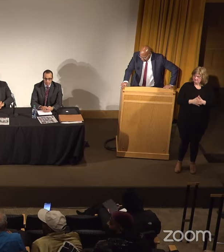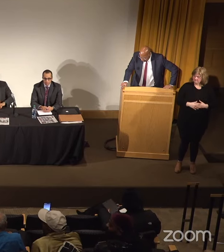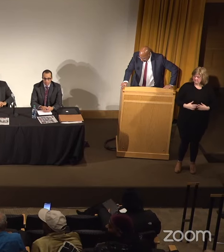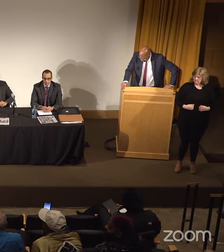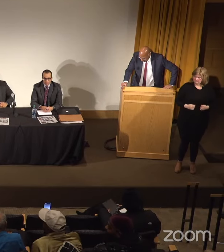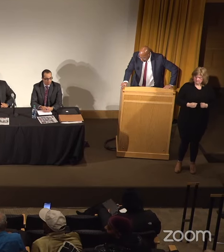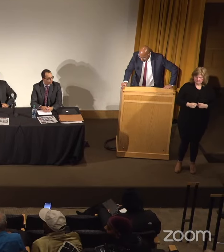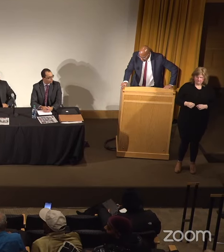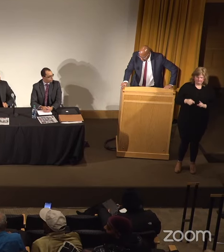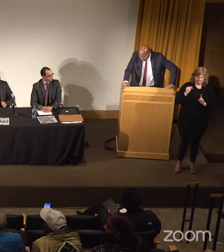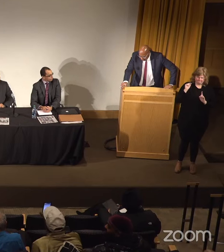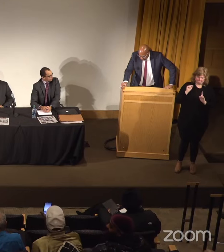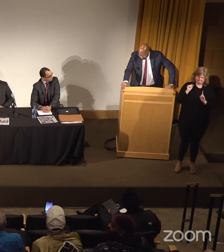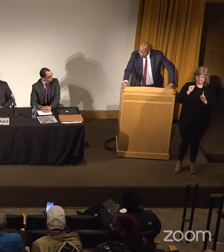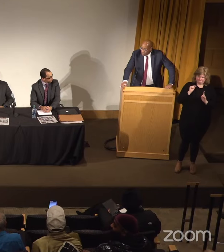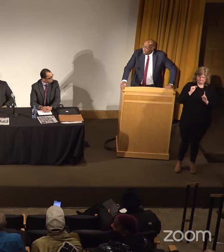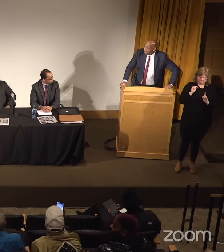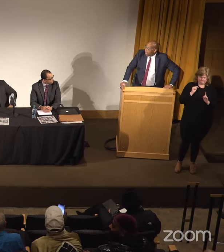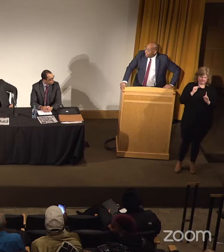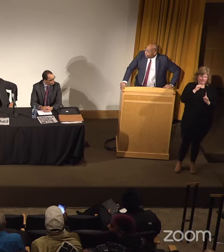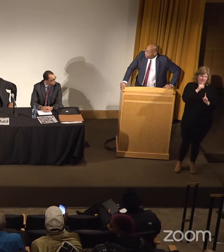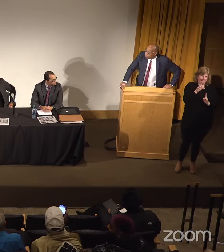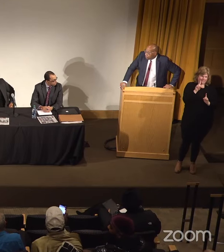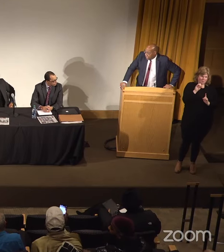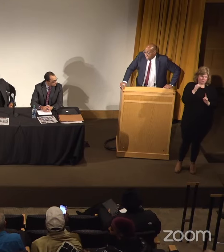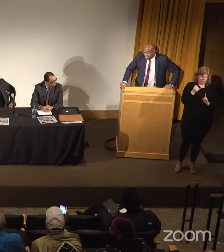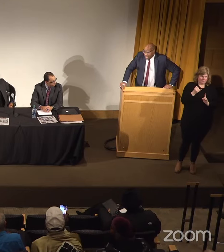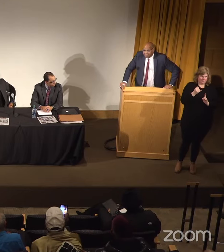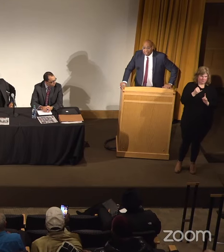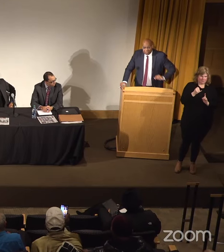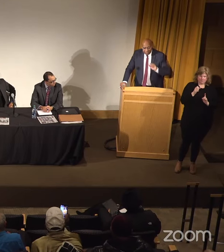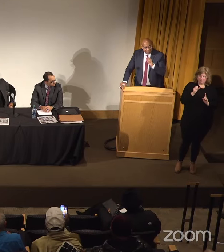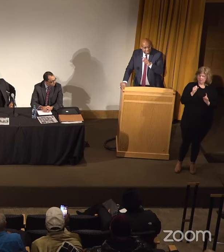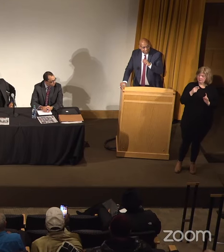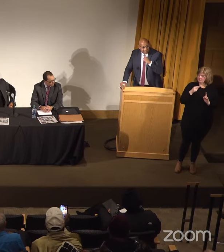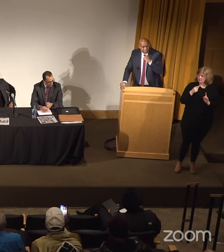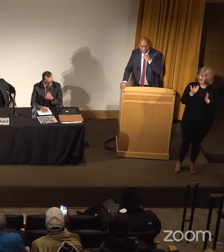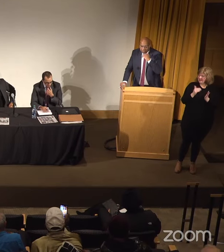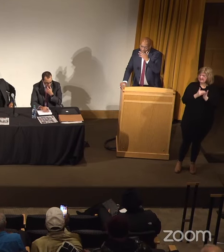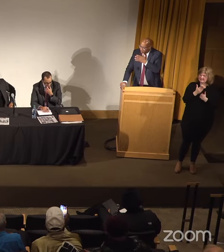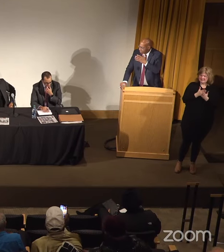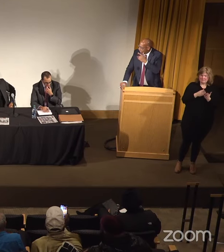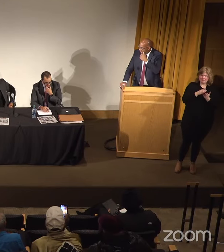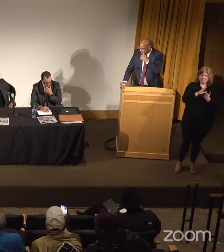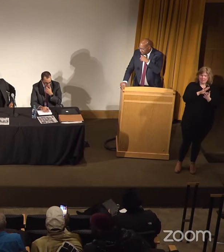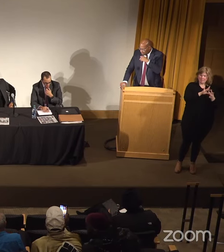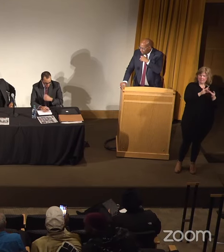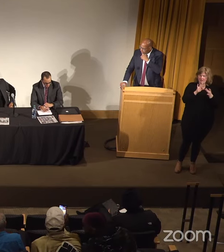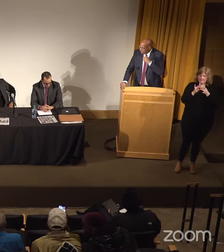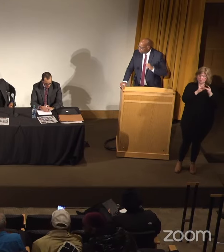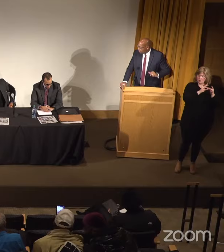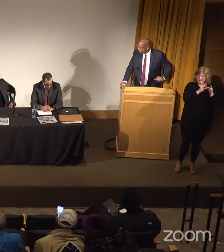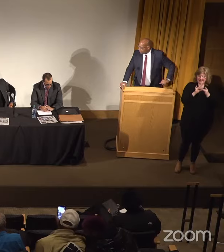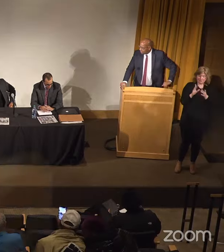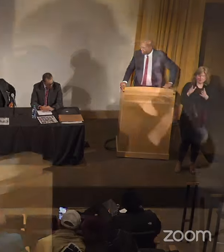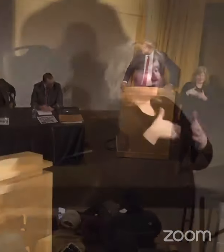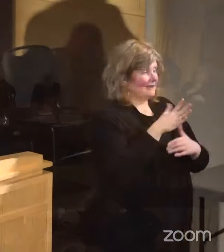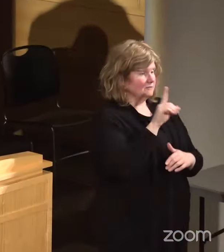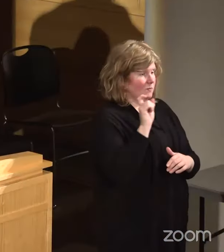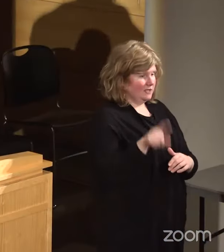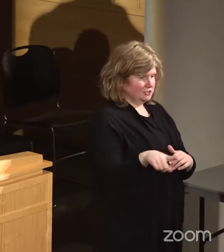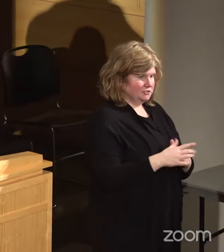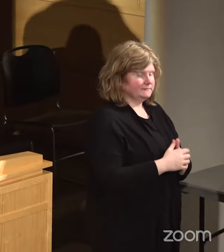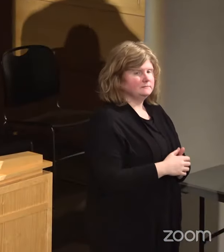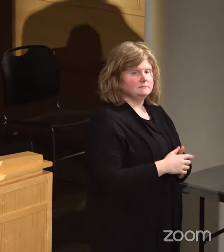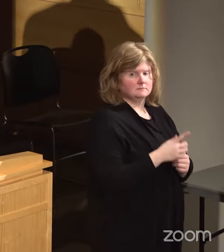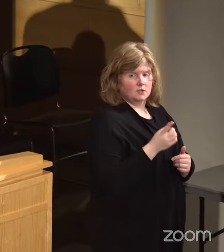This is, okay. And this, again, some of these things are quite related. The next question is,